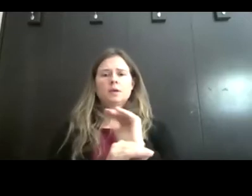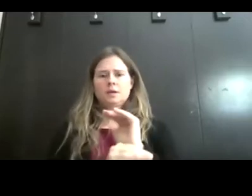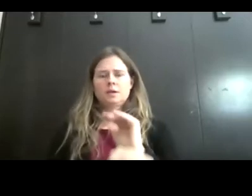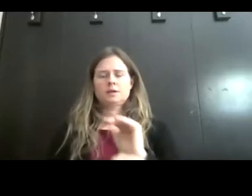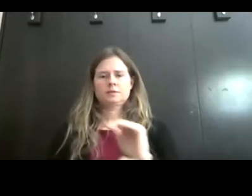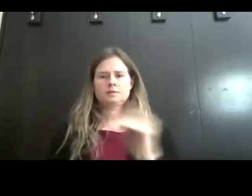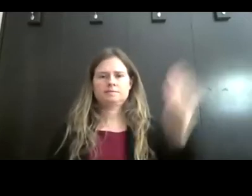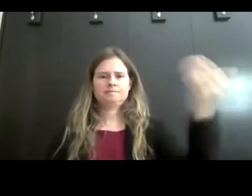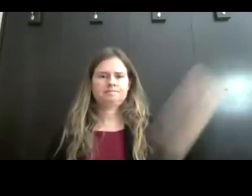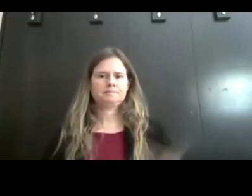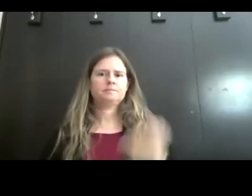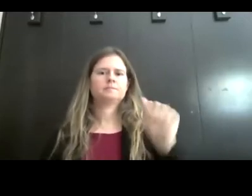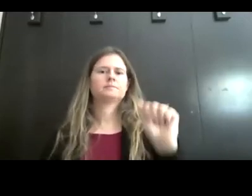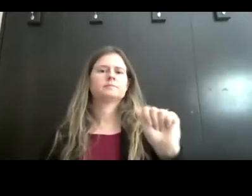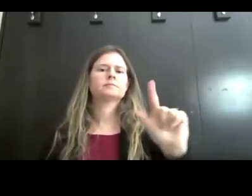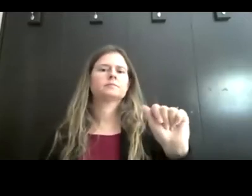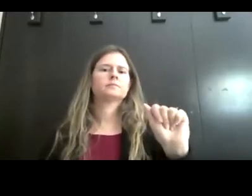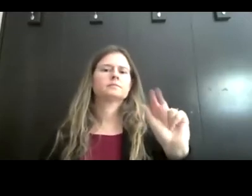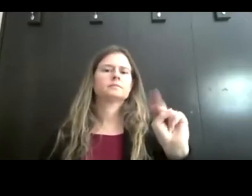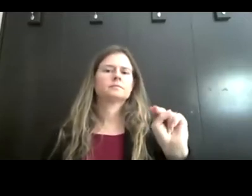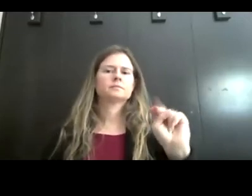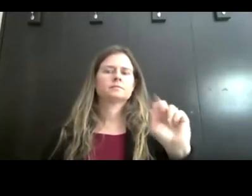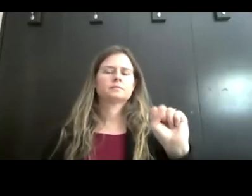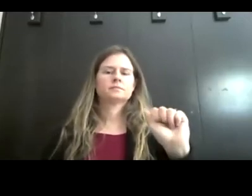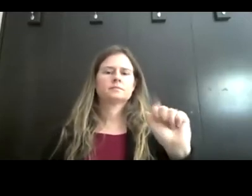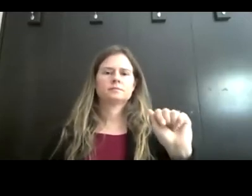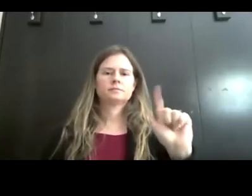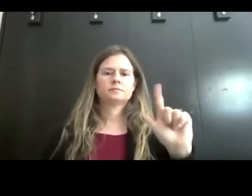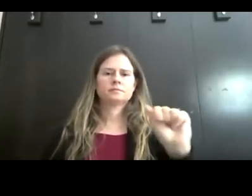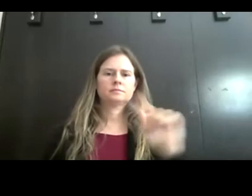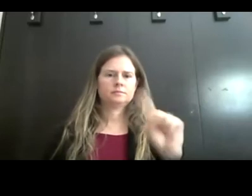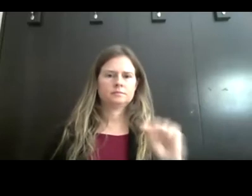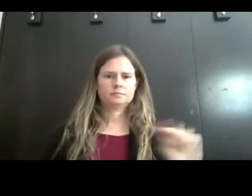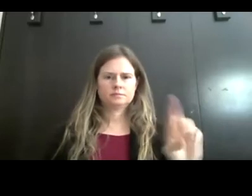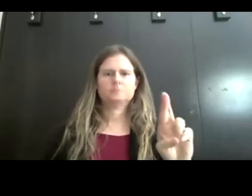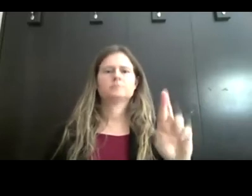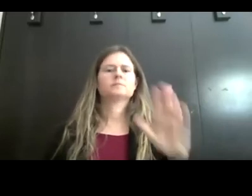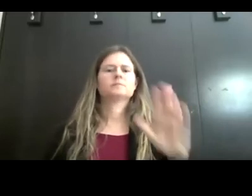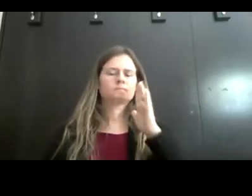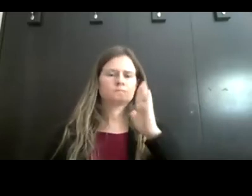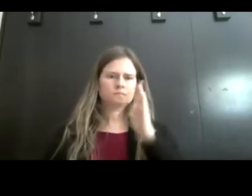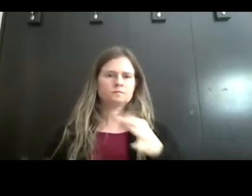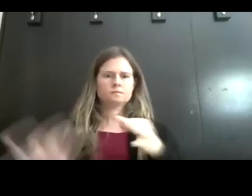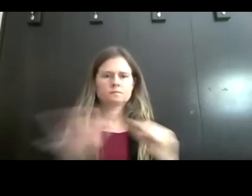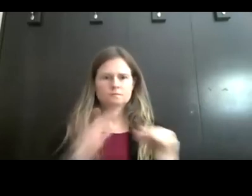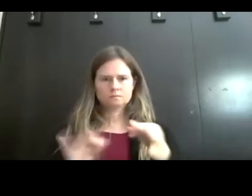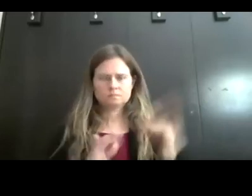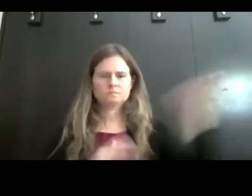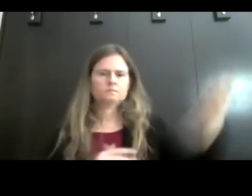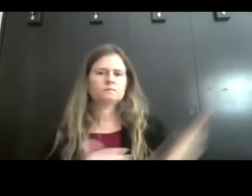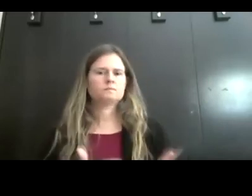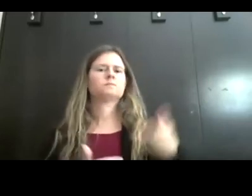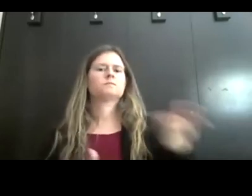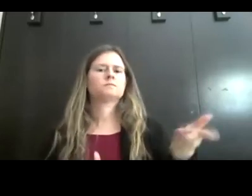Alan Salazar with us. I'm going to introduce Alan, and I'm going to ask him to share